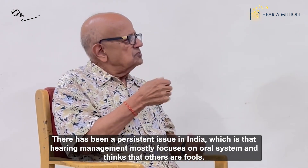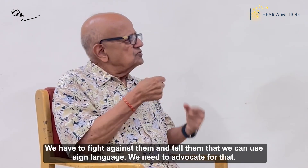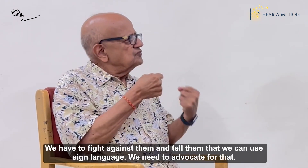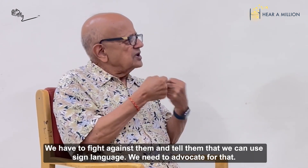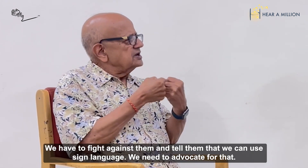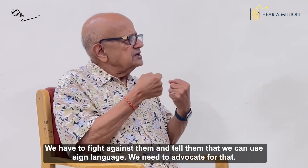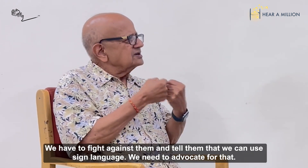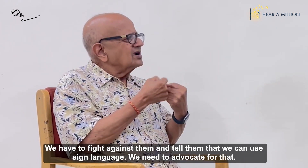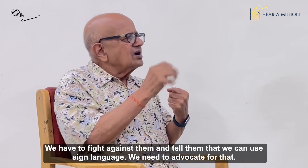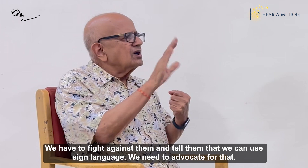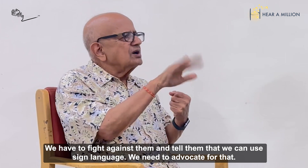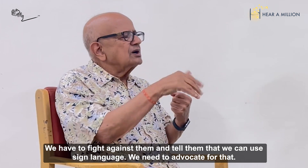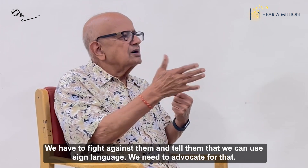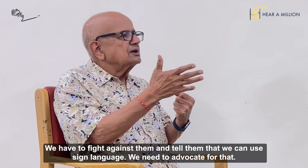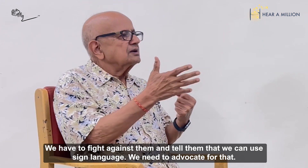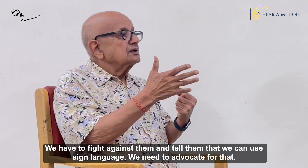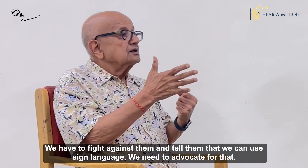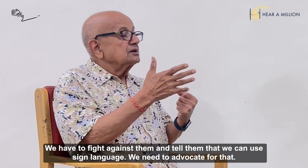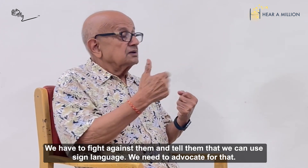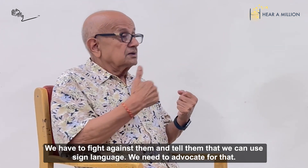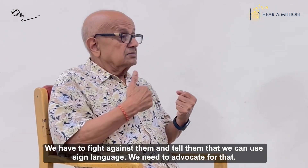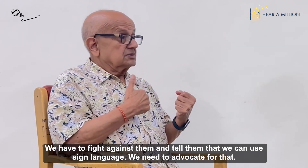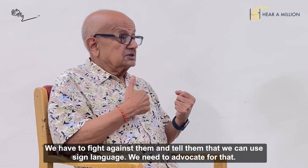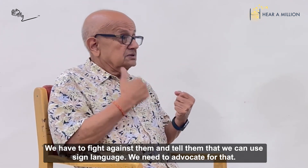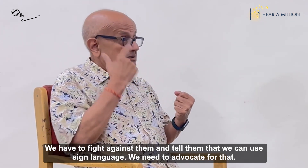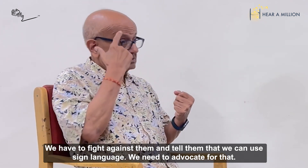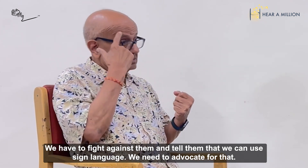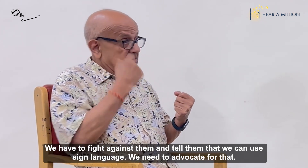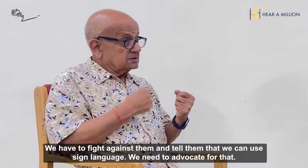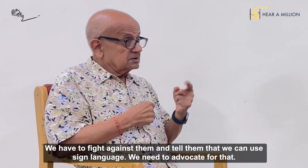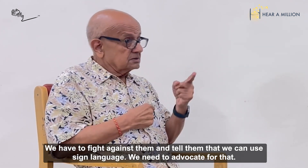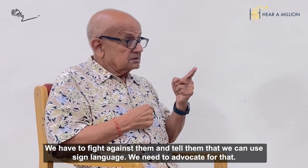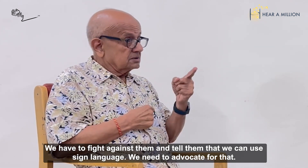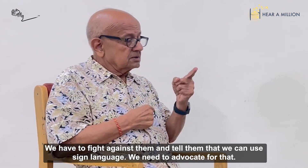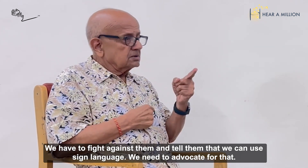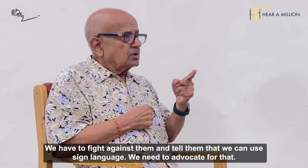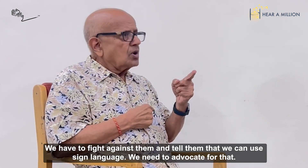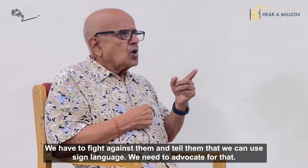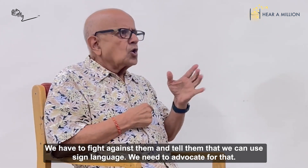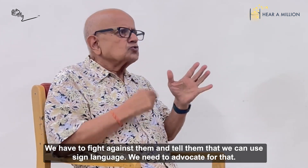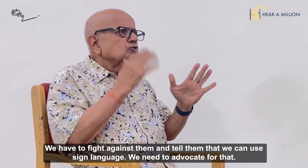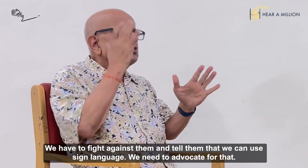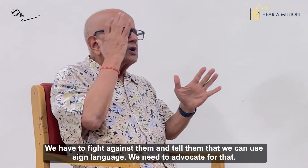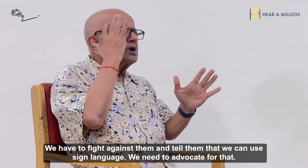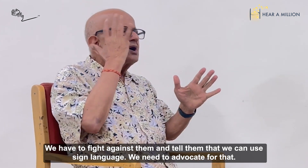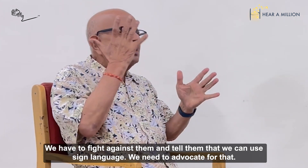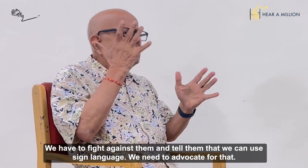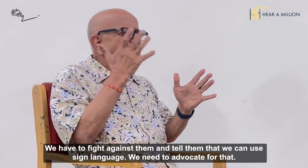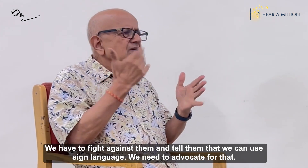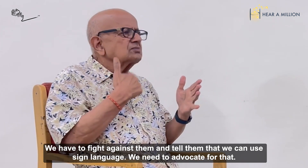We have to fight against them and tell them that we can use sign language. We need to advocate for that.